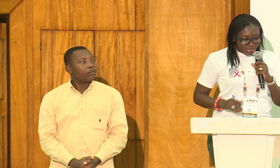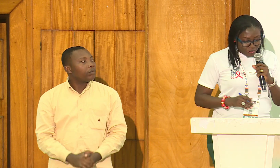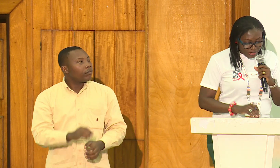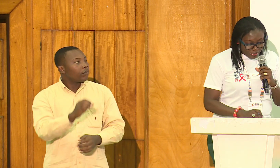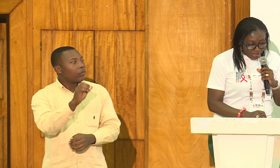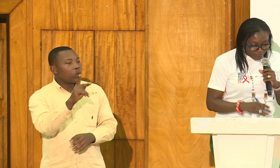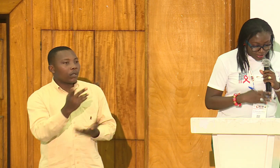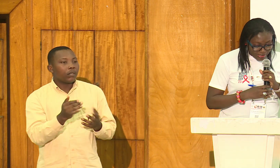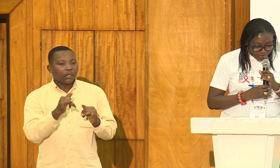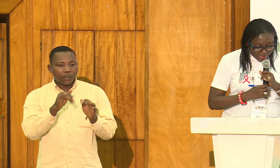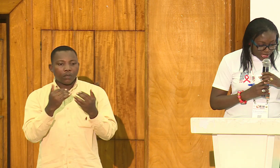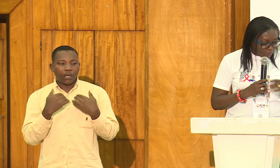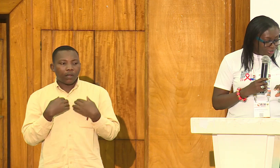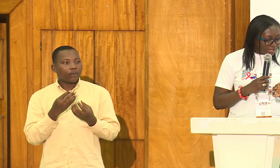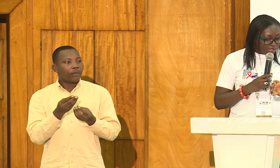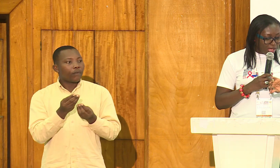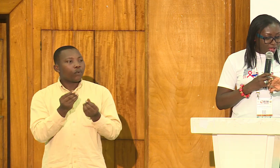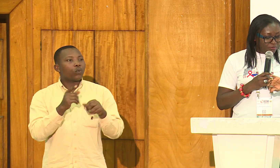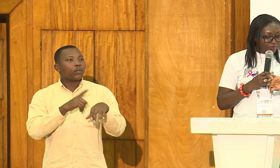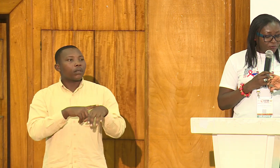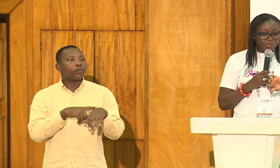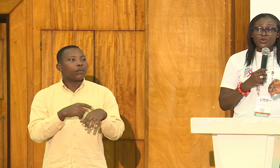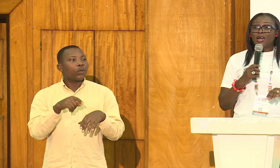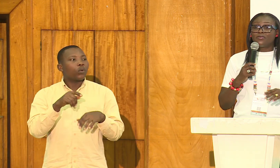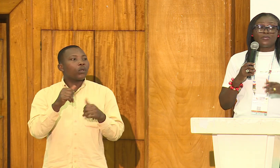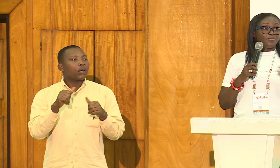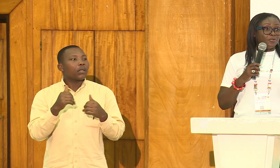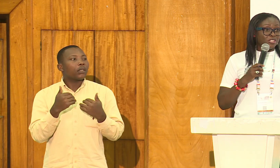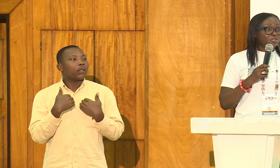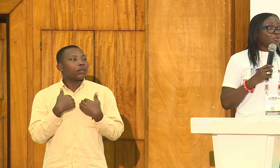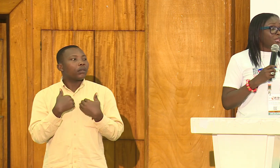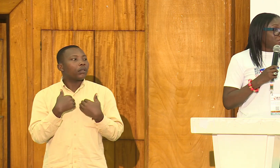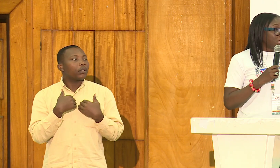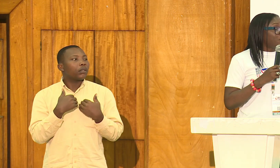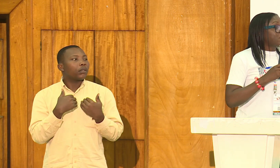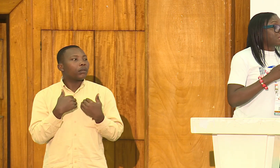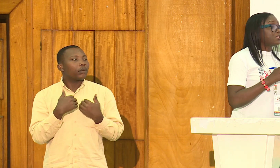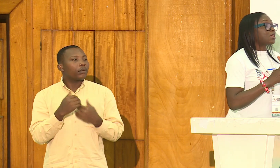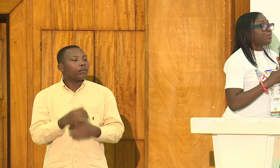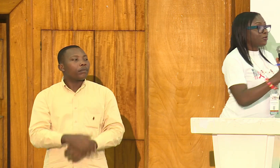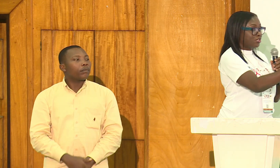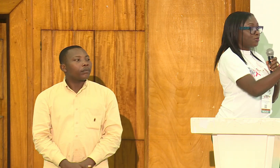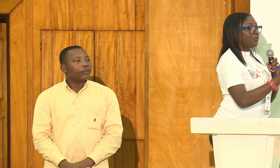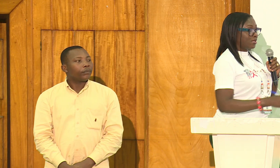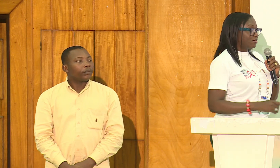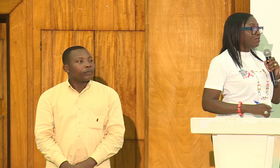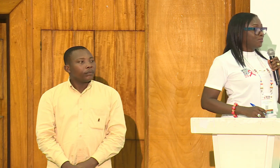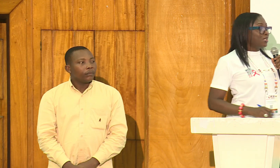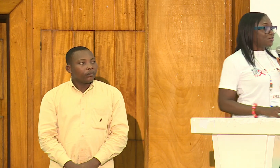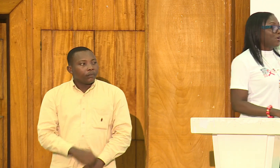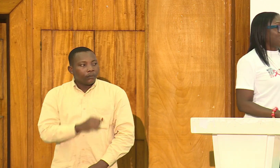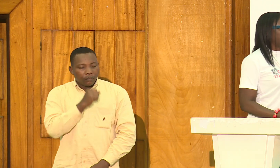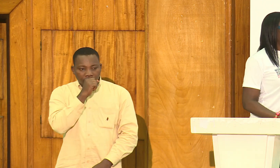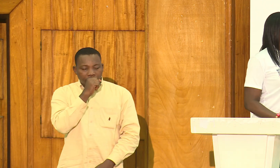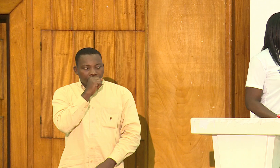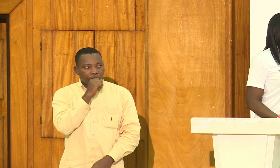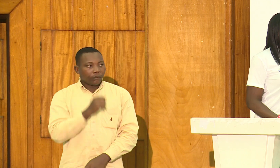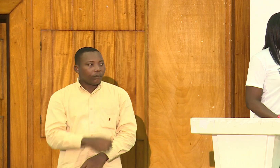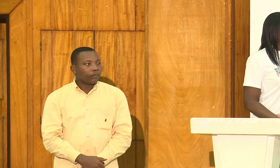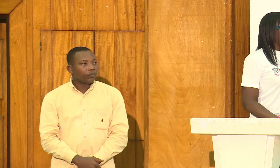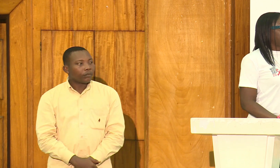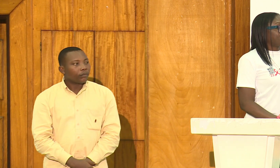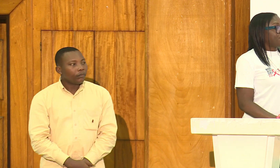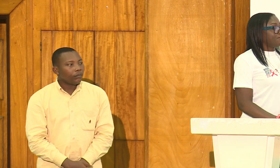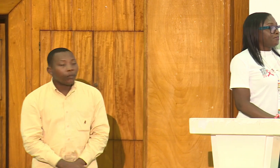Okay, since we still have a little time, we can have, if we don't have questions or if someone thinks up a question, all right. Please go ahead, man.